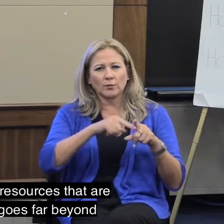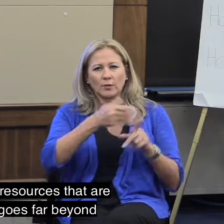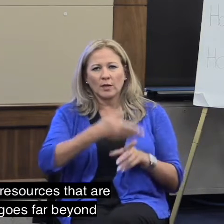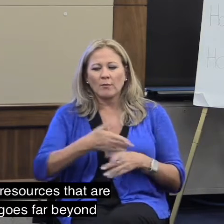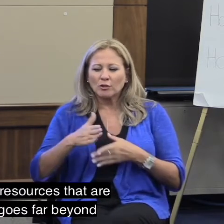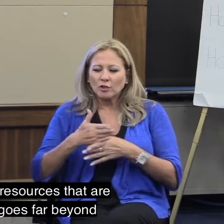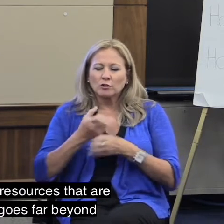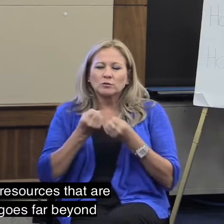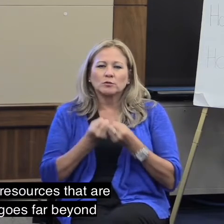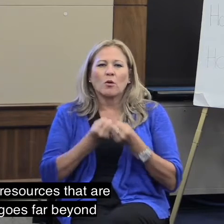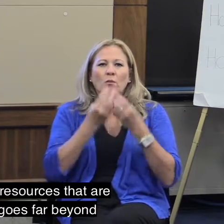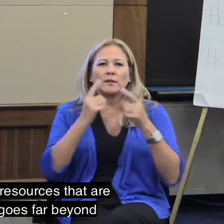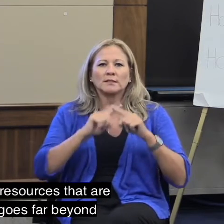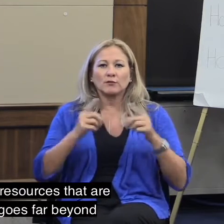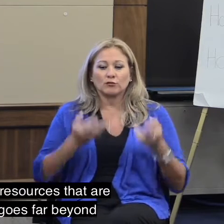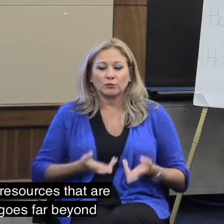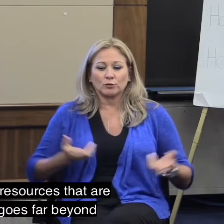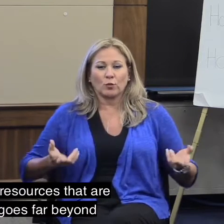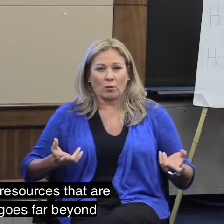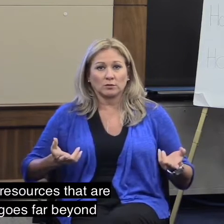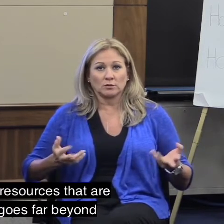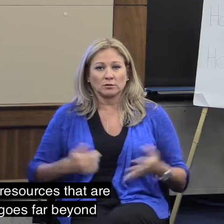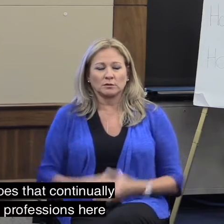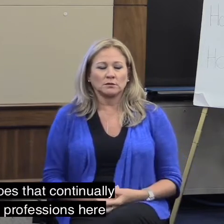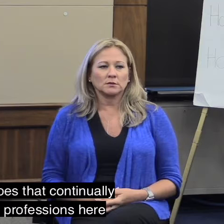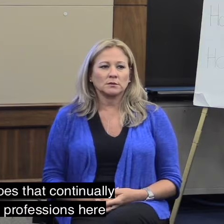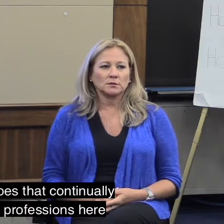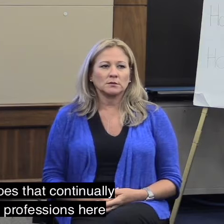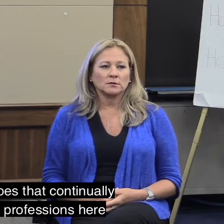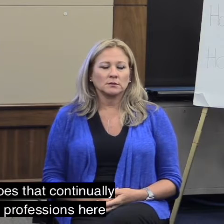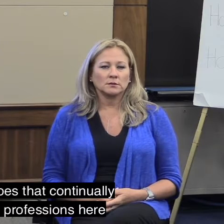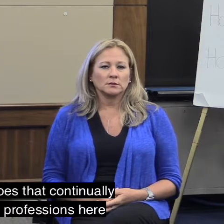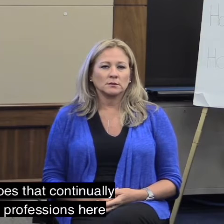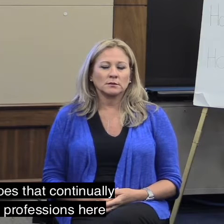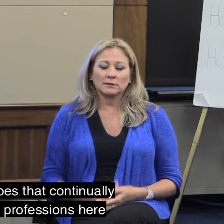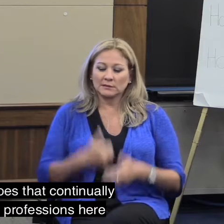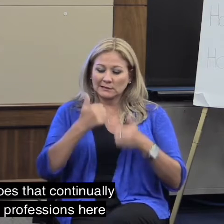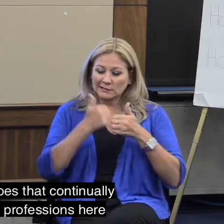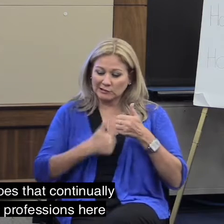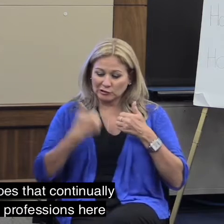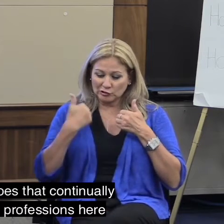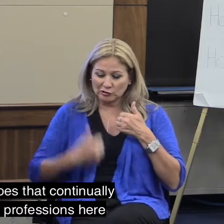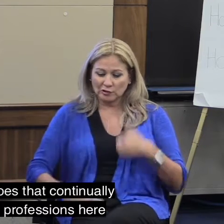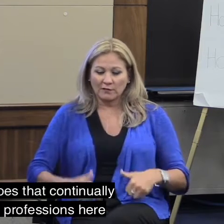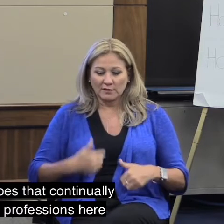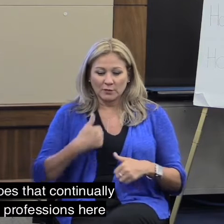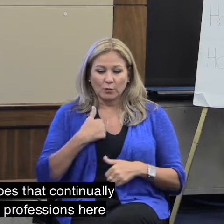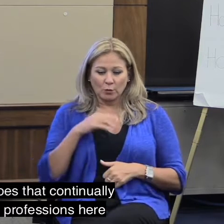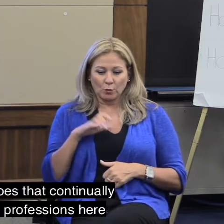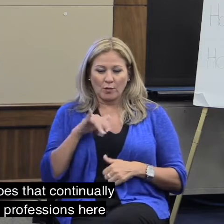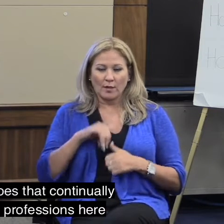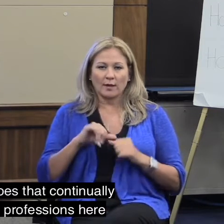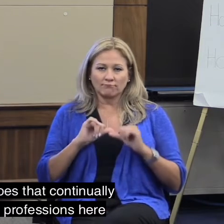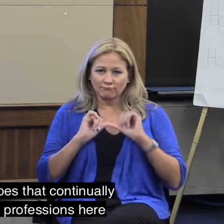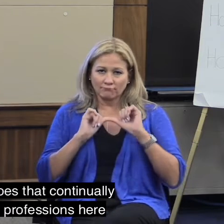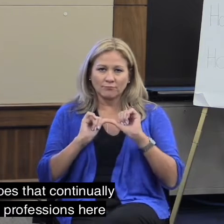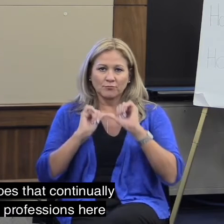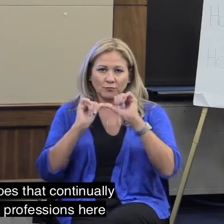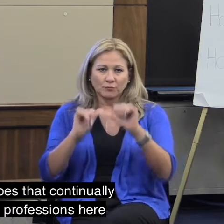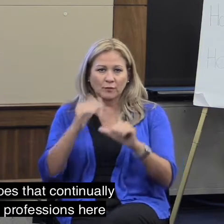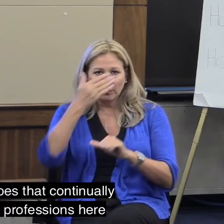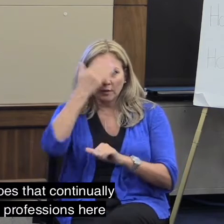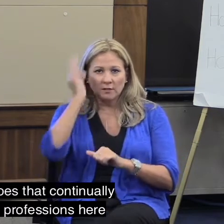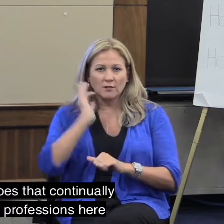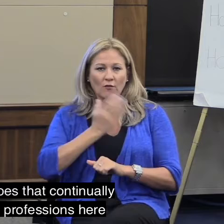resources that are available to them. But it goes far beyond that, because each of us does that continually because of